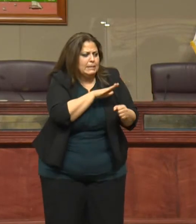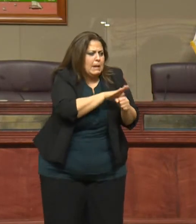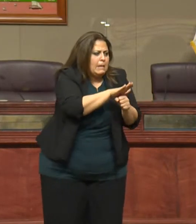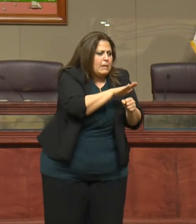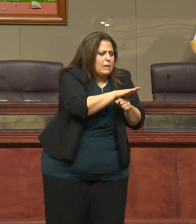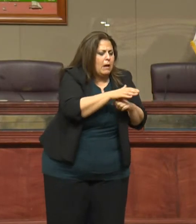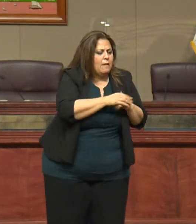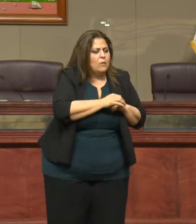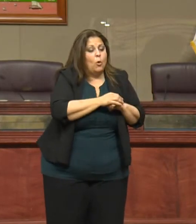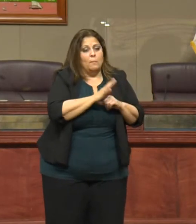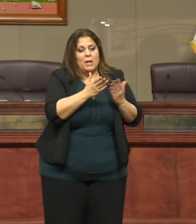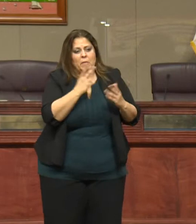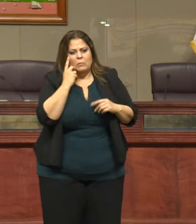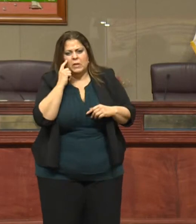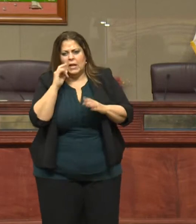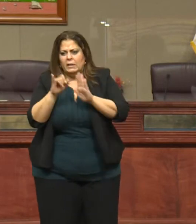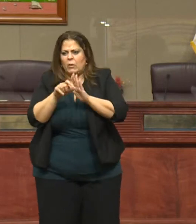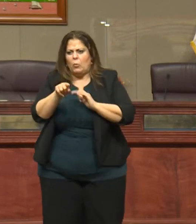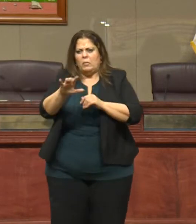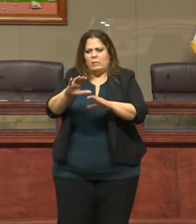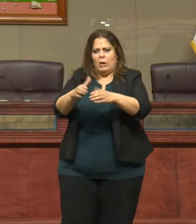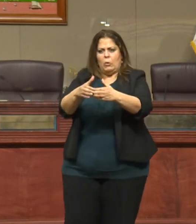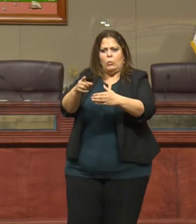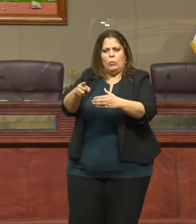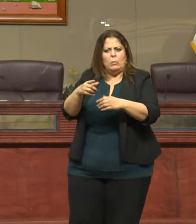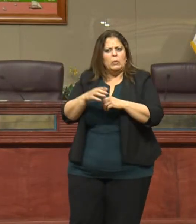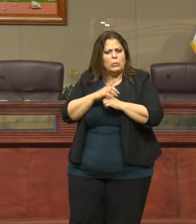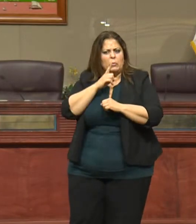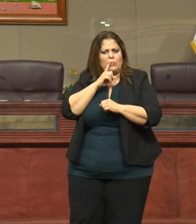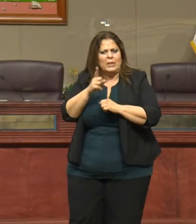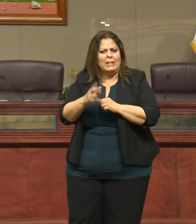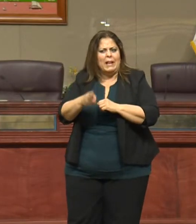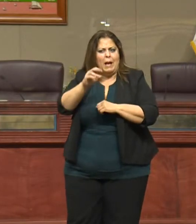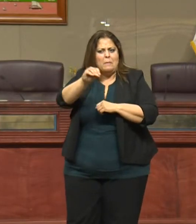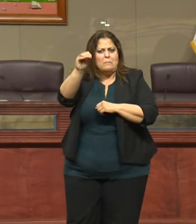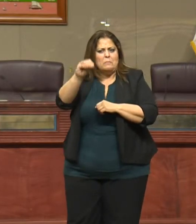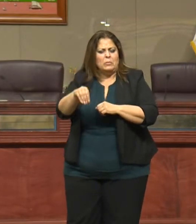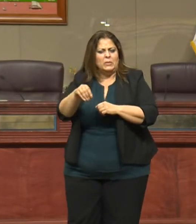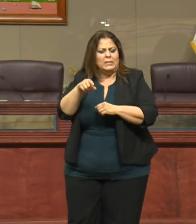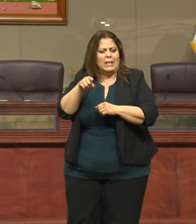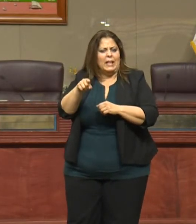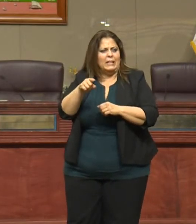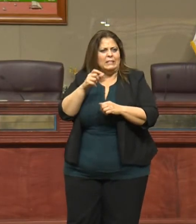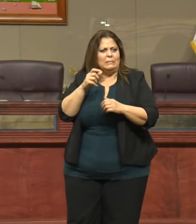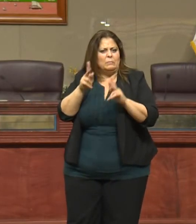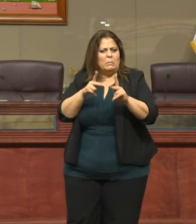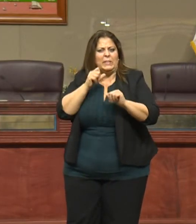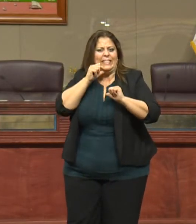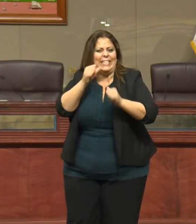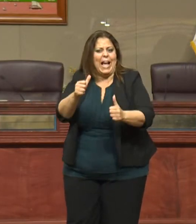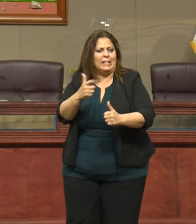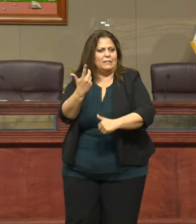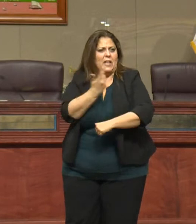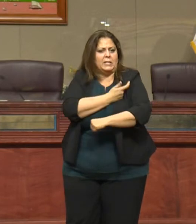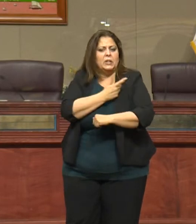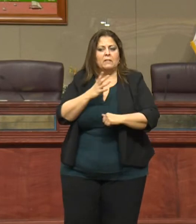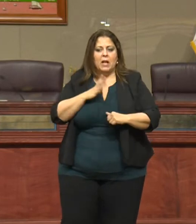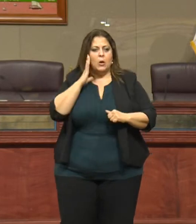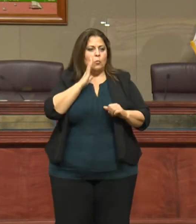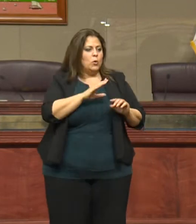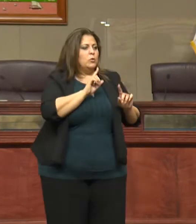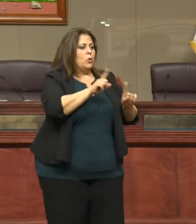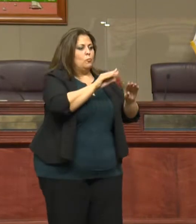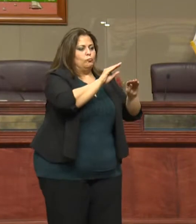seeing geographically where there's a lag in people getting vaccinated. But we'll roll that out. We'll make